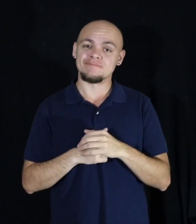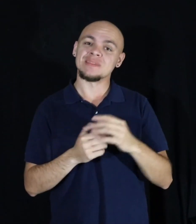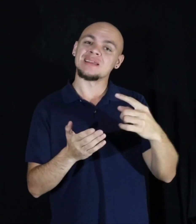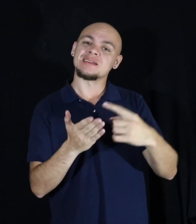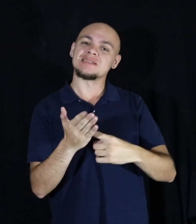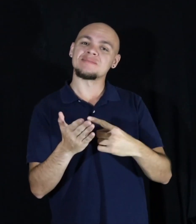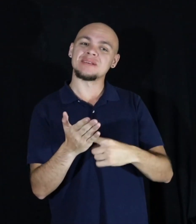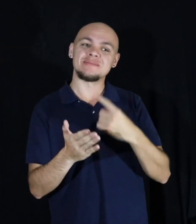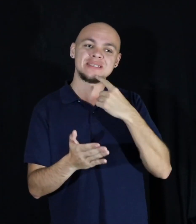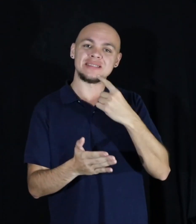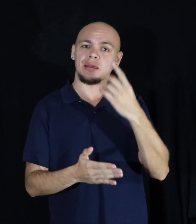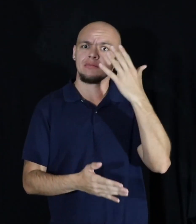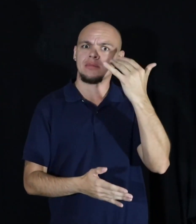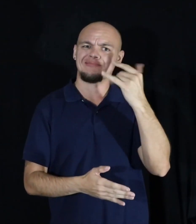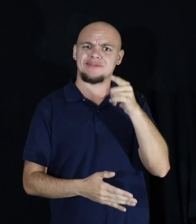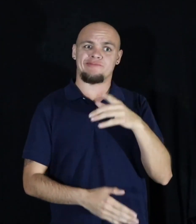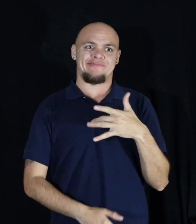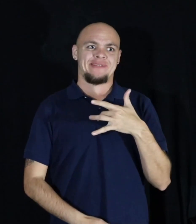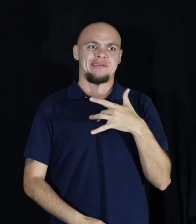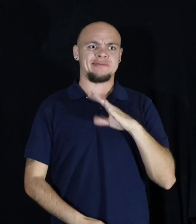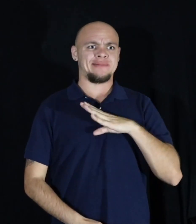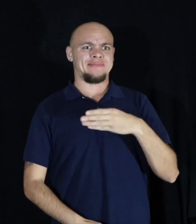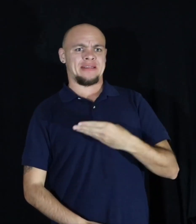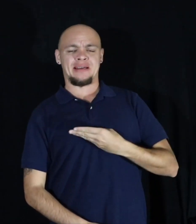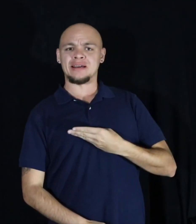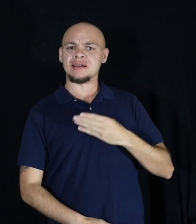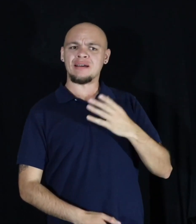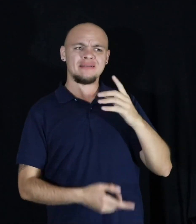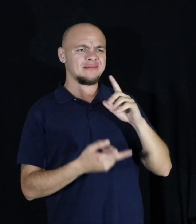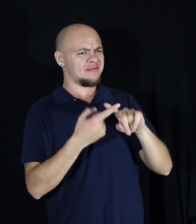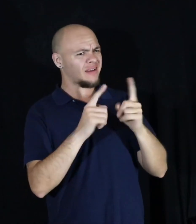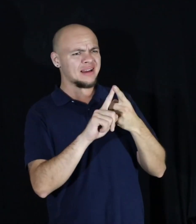Sometimes we say it because we are upset and we feel a friend has let us down.